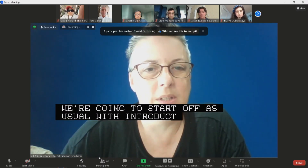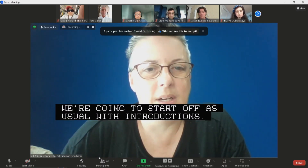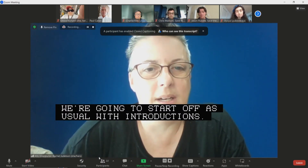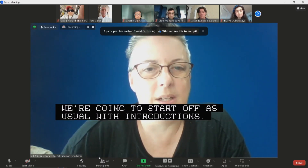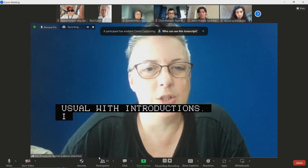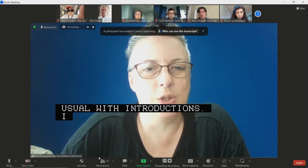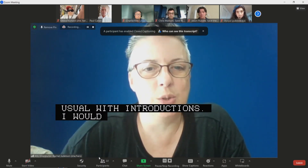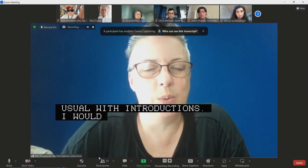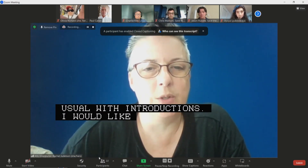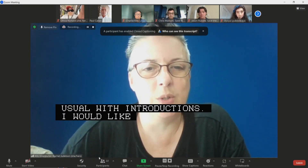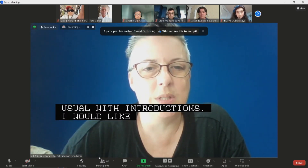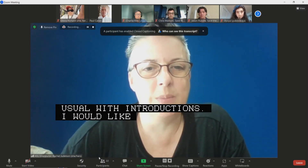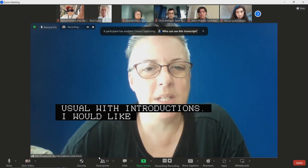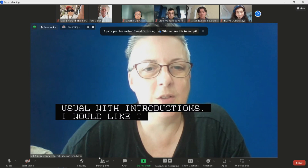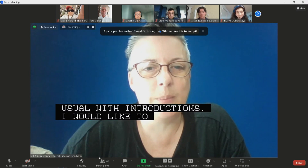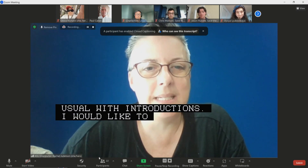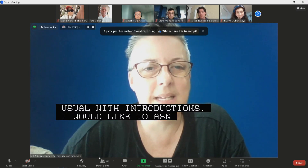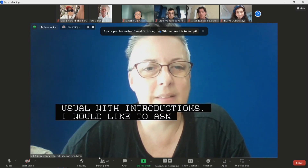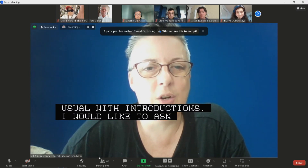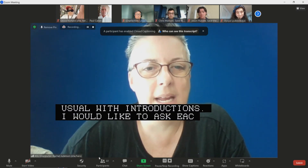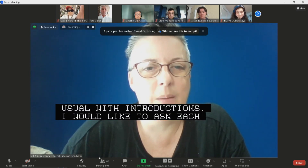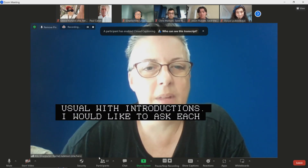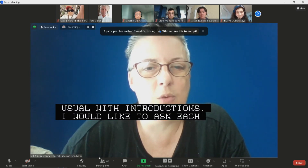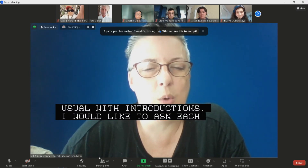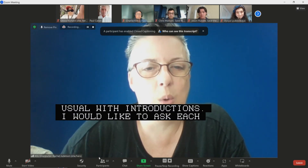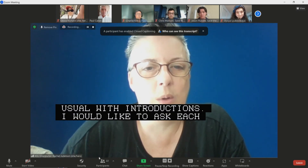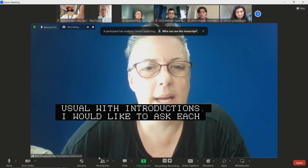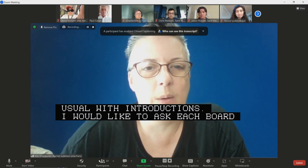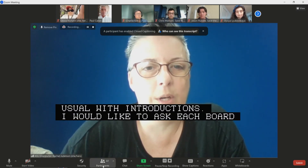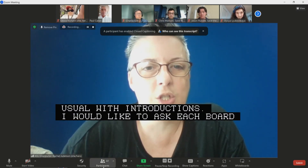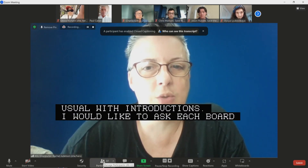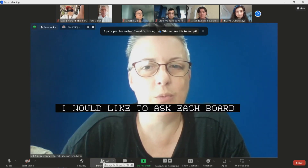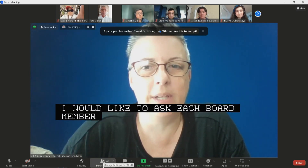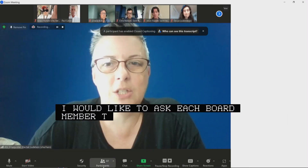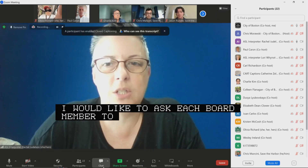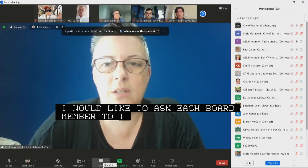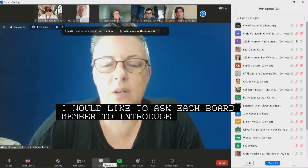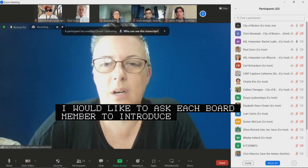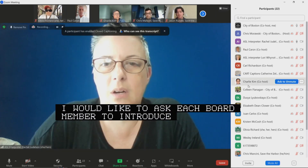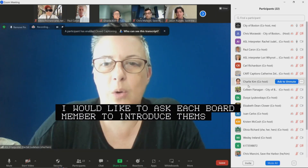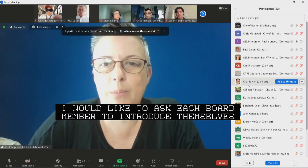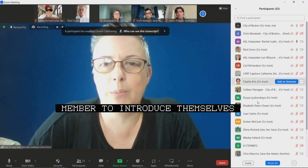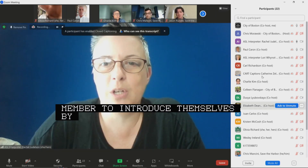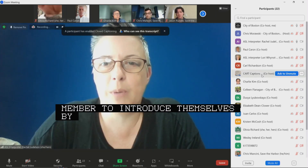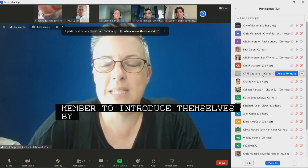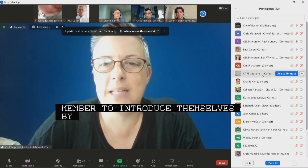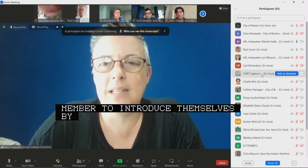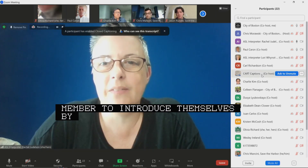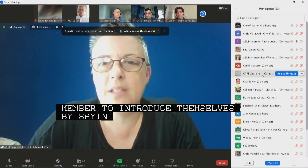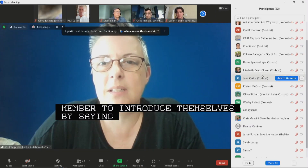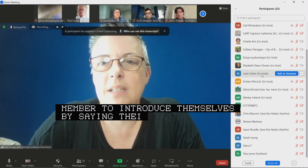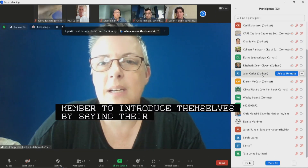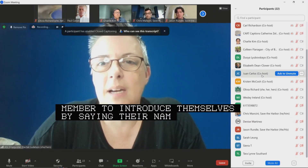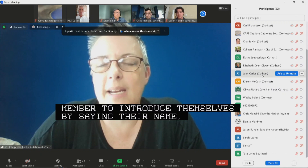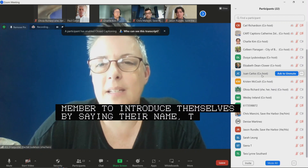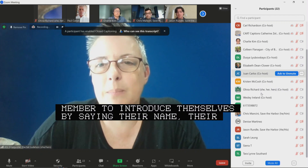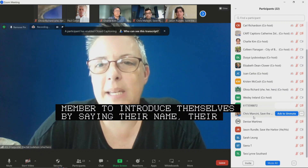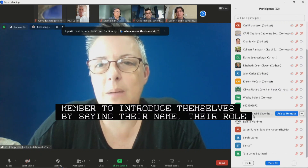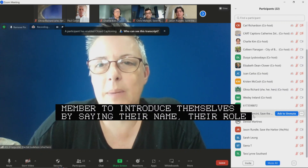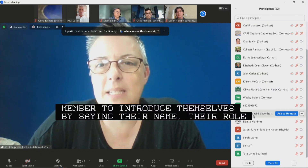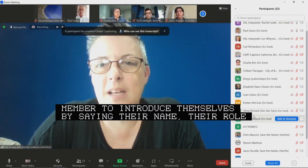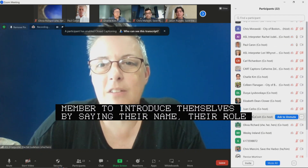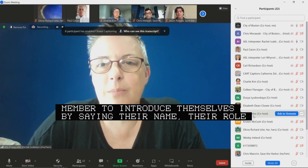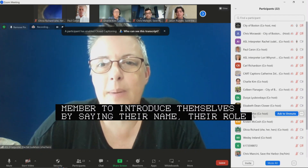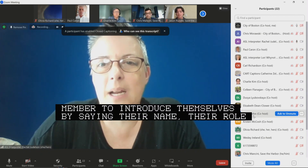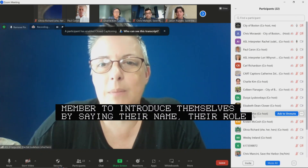member to introduce themselves by saying their name, their role, and which region or neighborhood of Boston they live in. I can